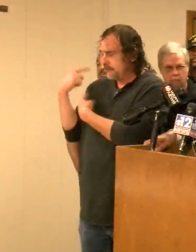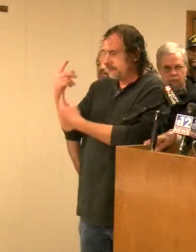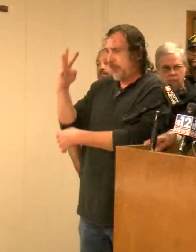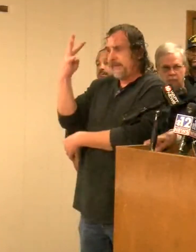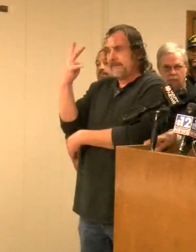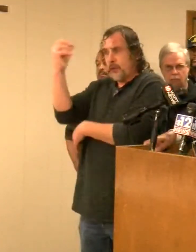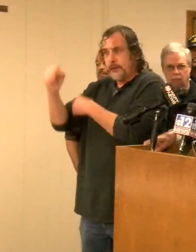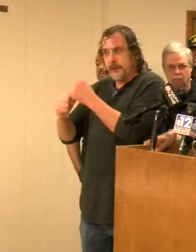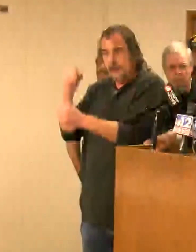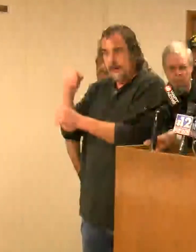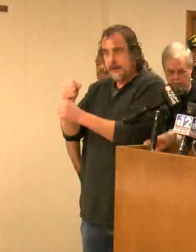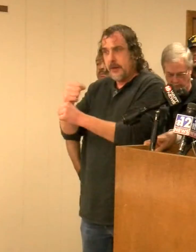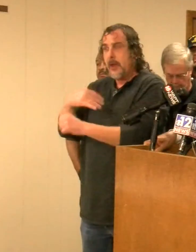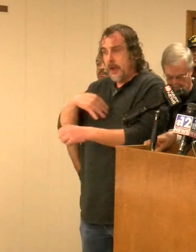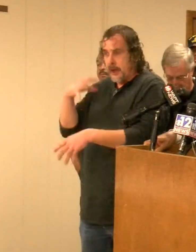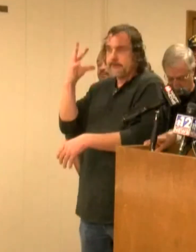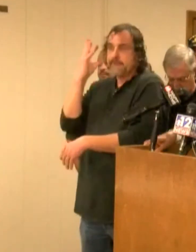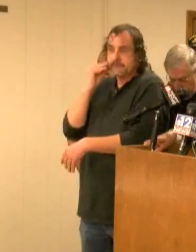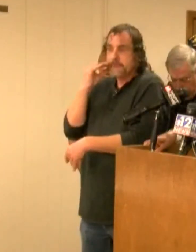years. I was in the first